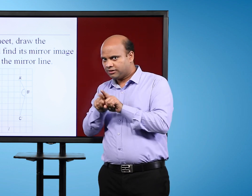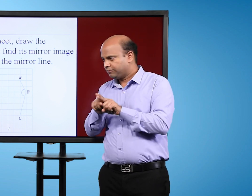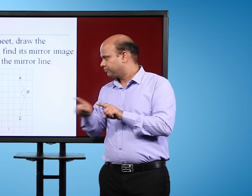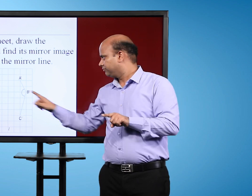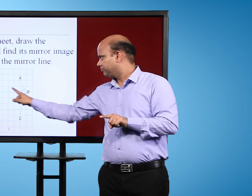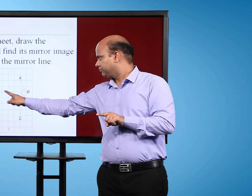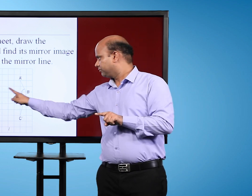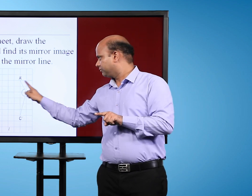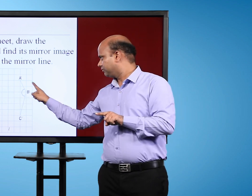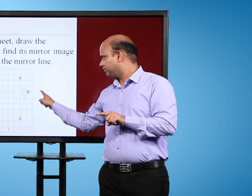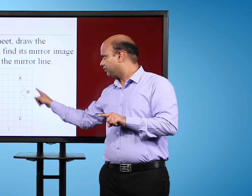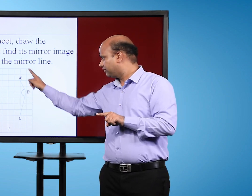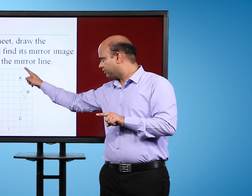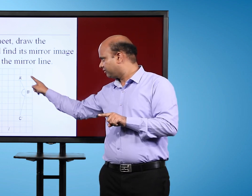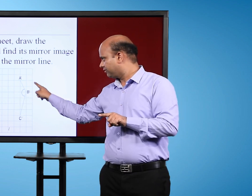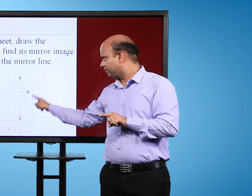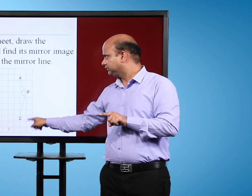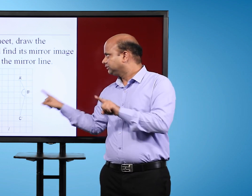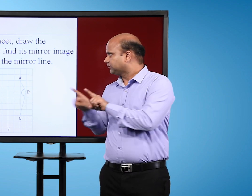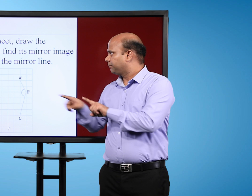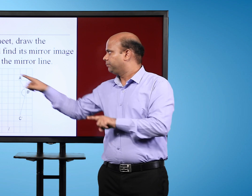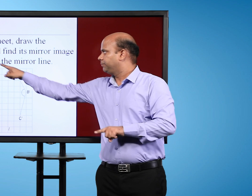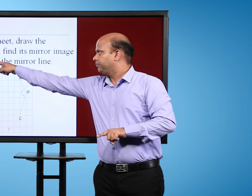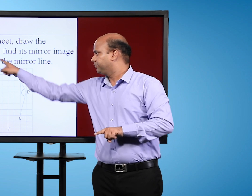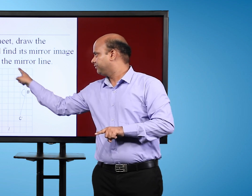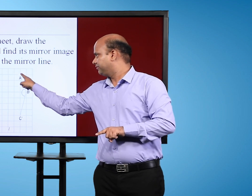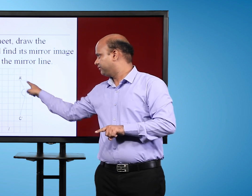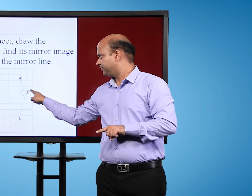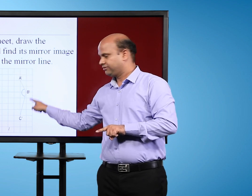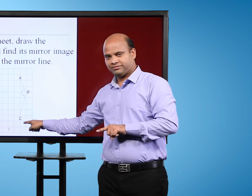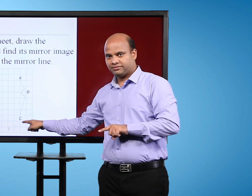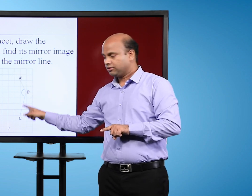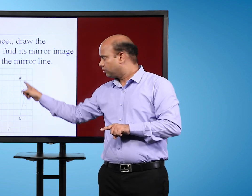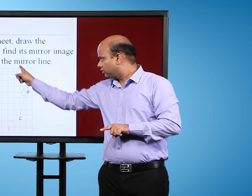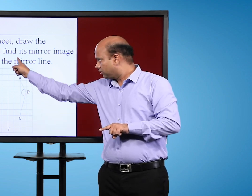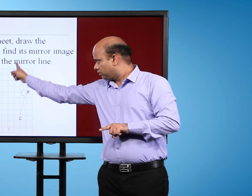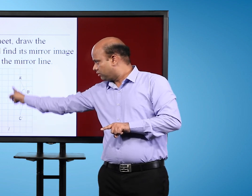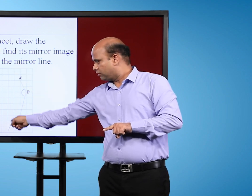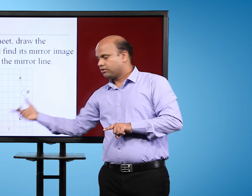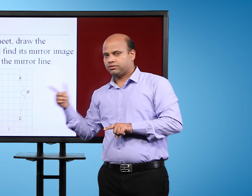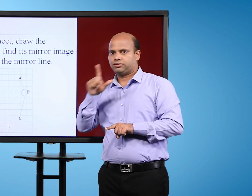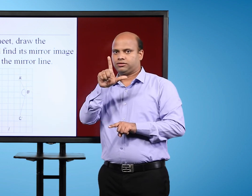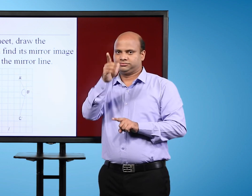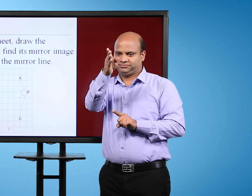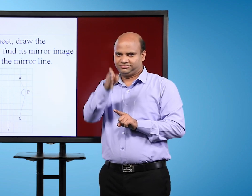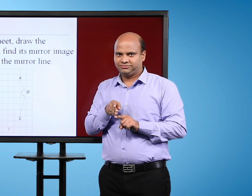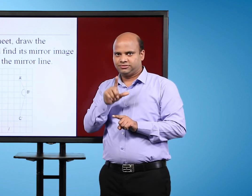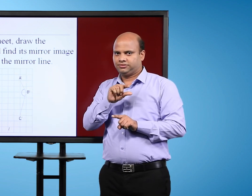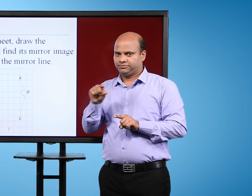to this, we have the picture of the figure ABC on a squared sheet. We also have the figure A-B-C-